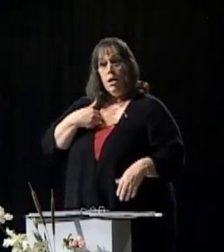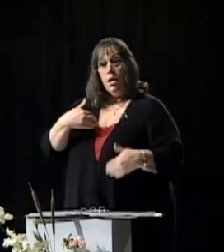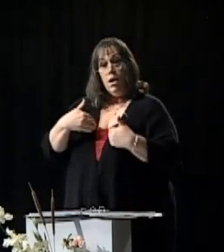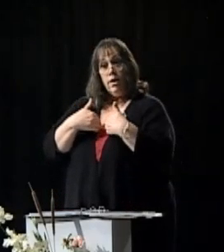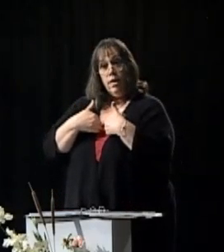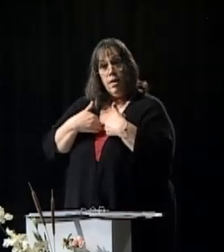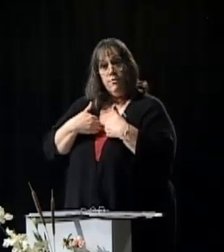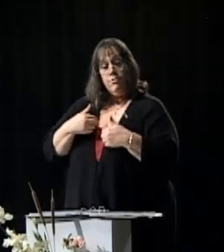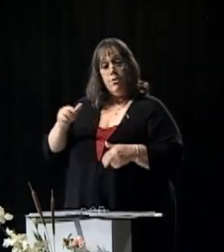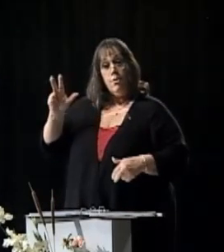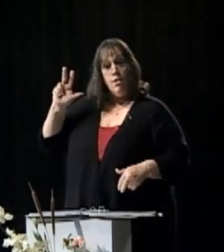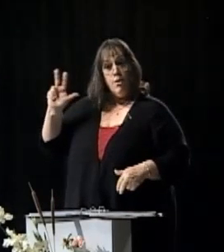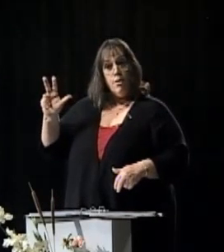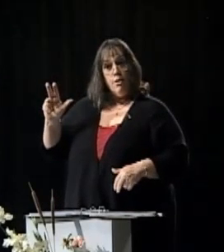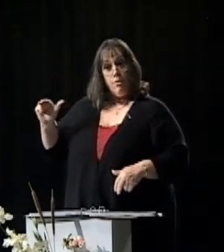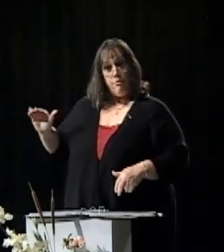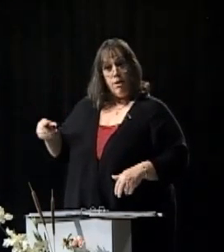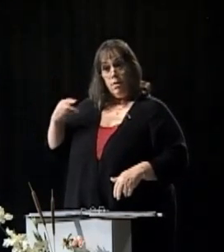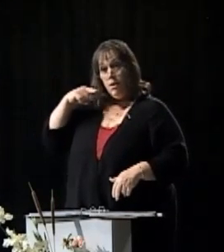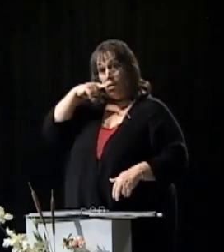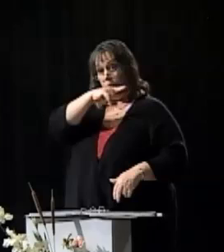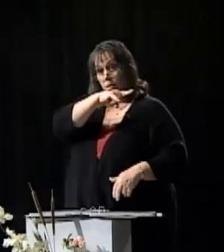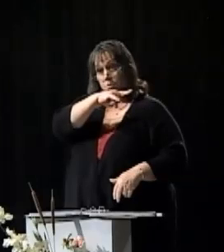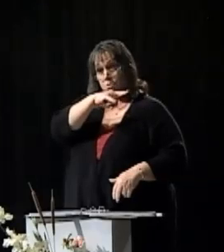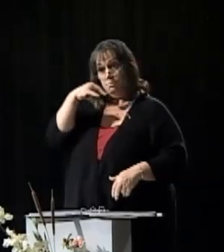I have 3 kids,